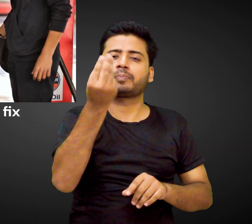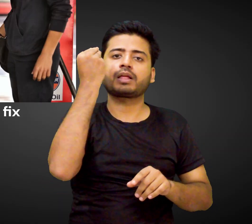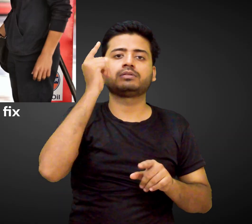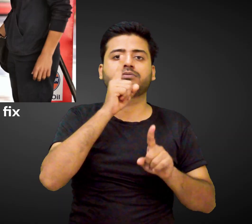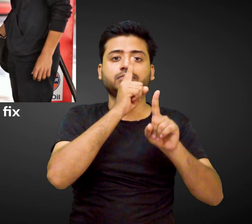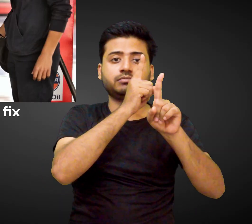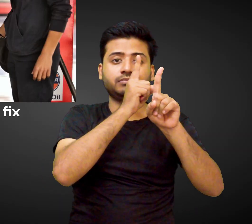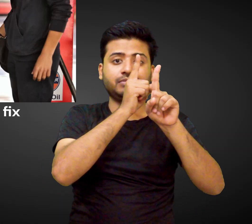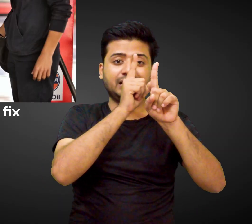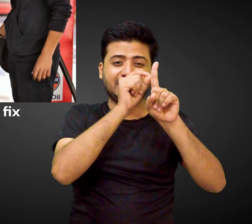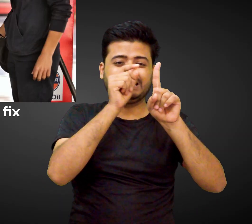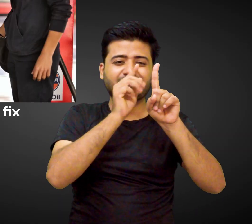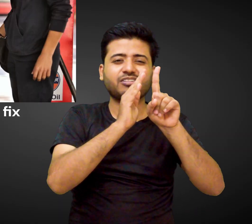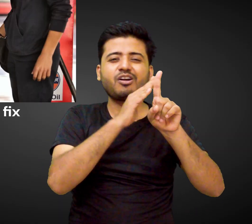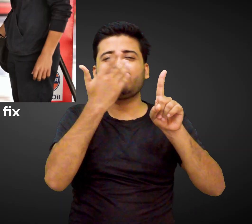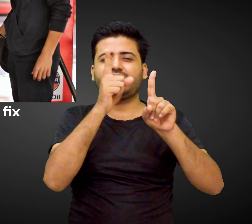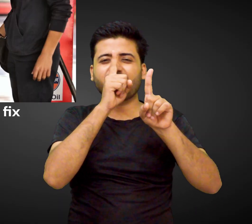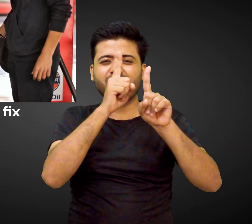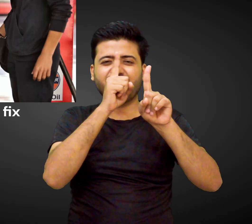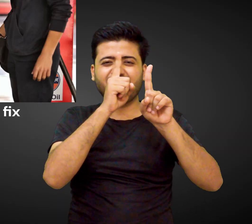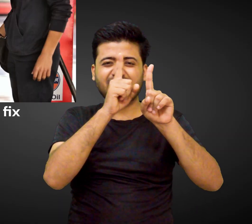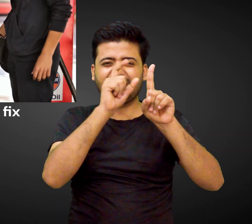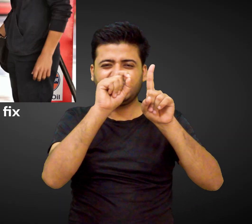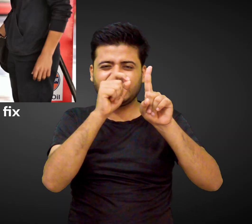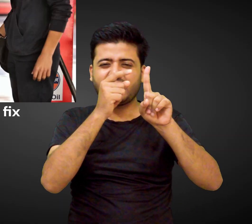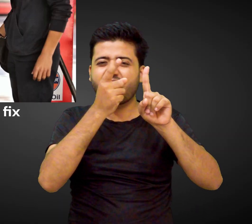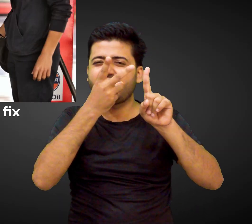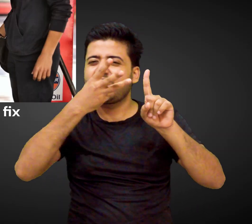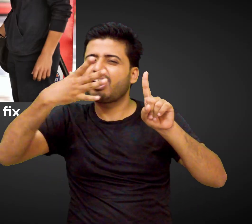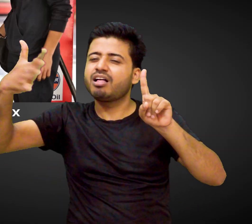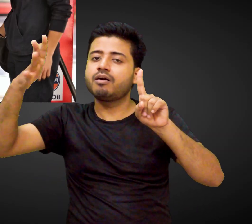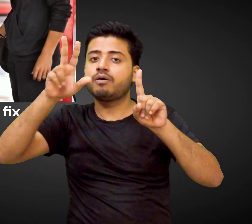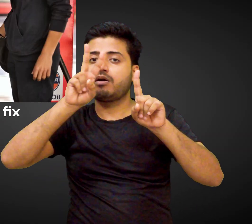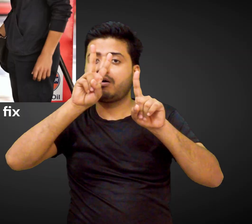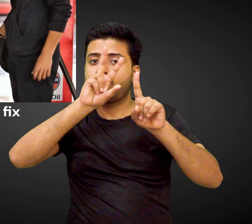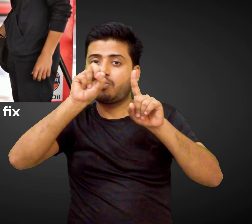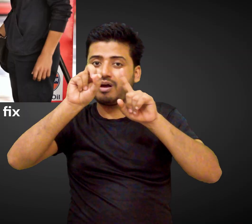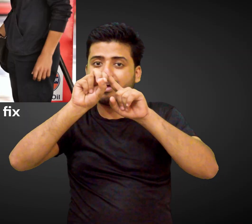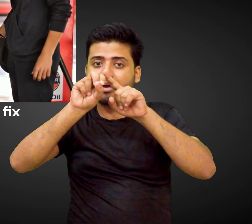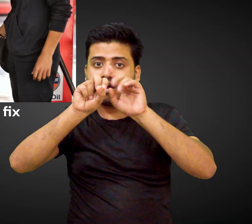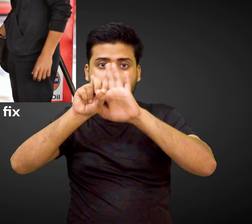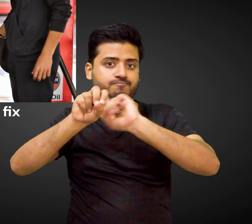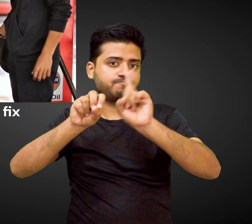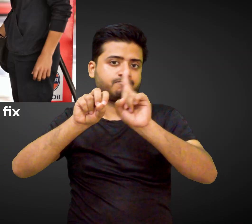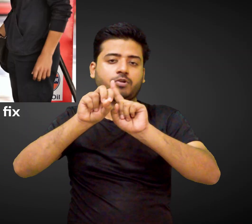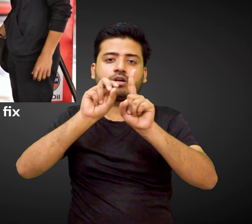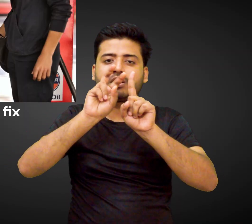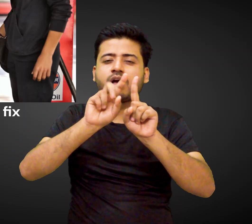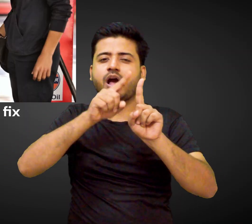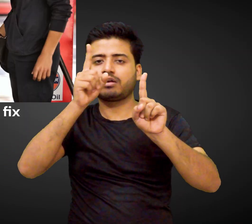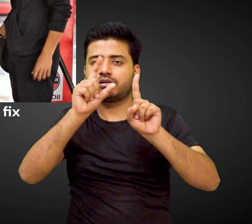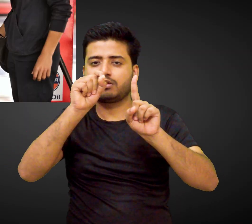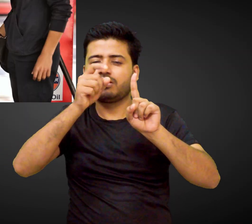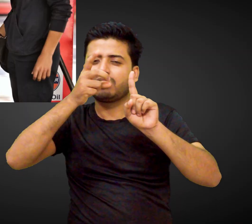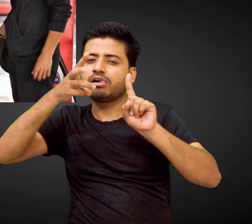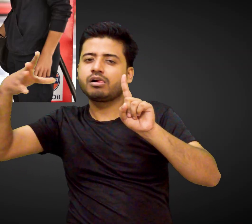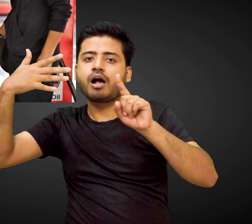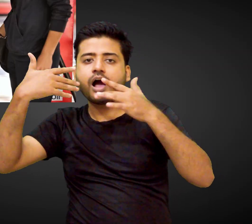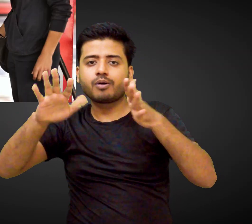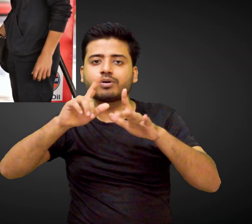increase transparency and limit speculative practices. The price of petrol in Allahabad is influenced by a host of factors such as Brent